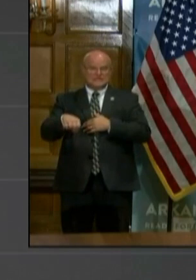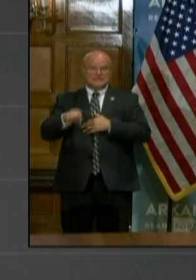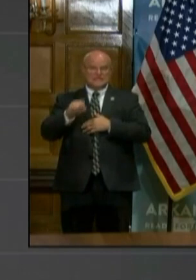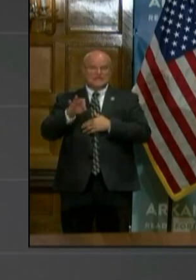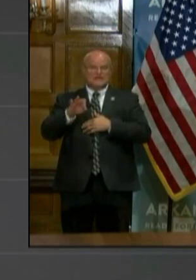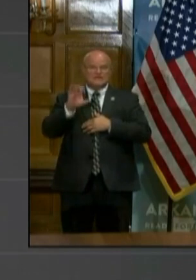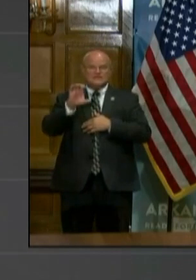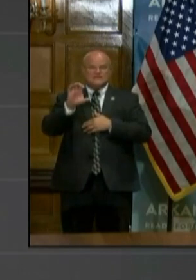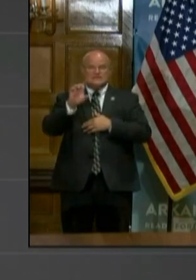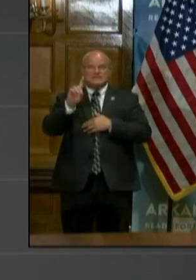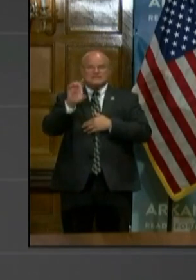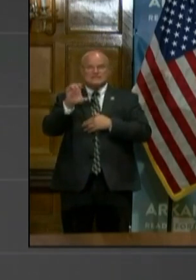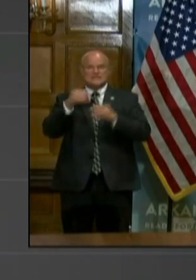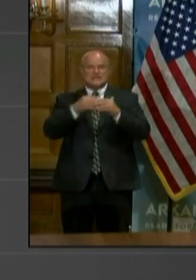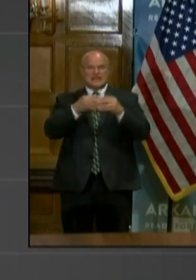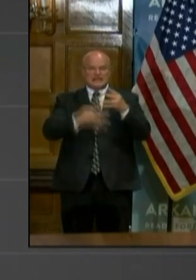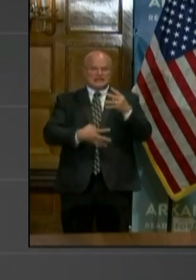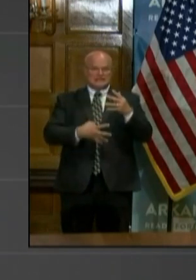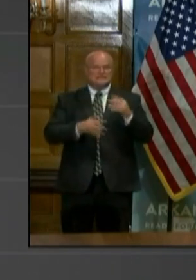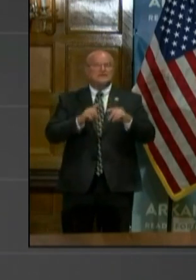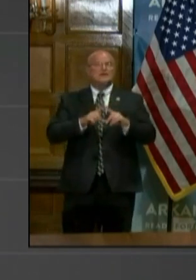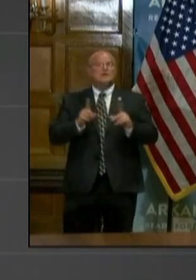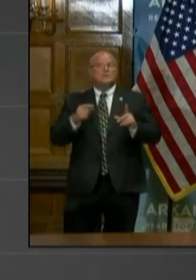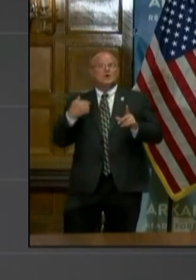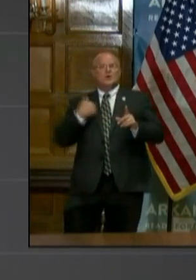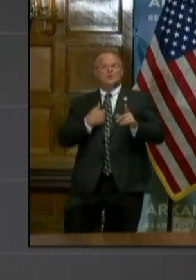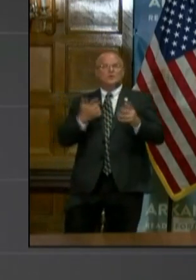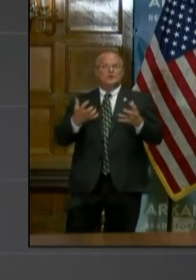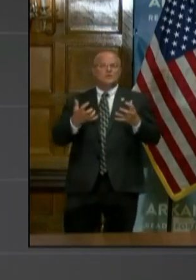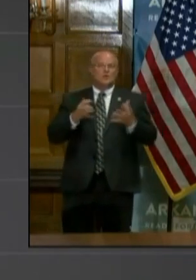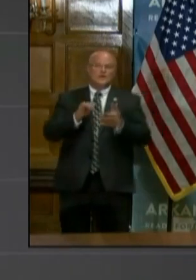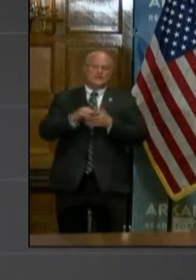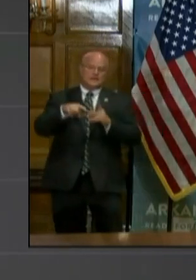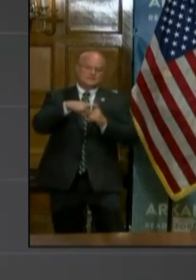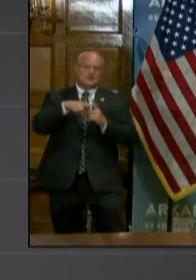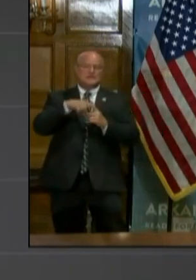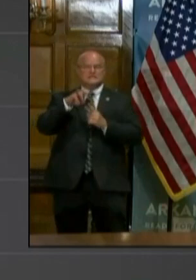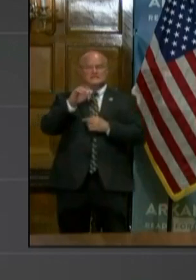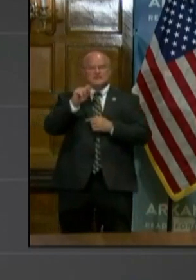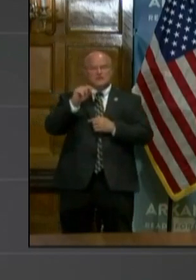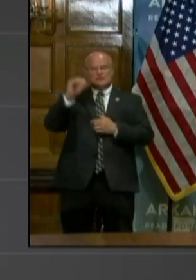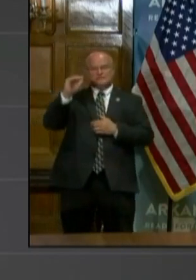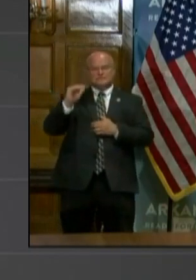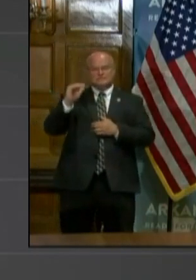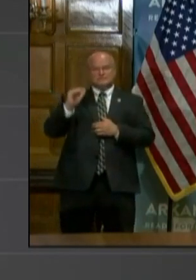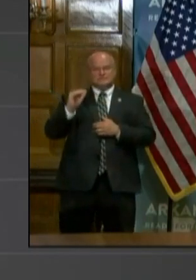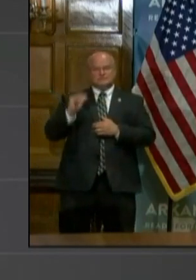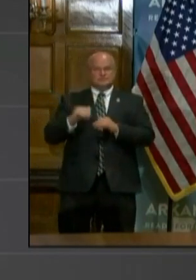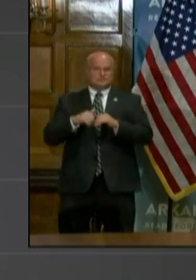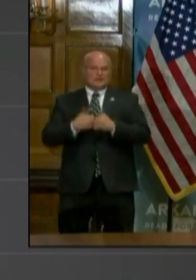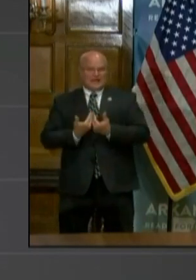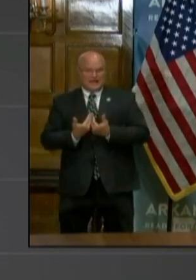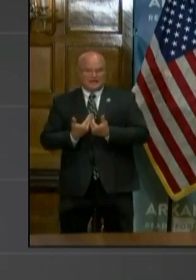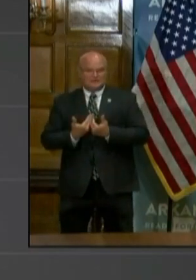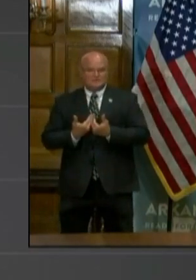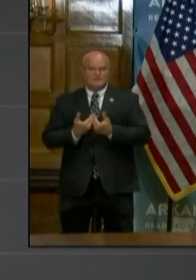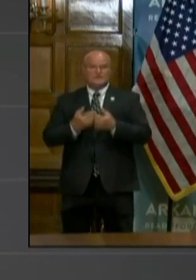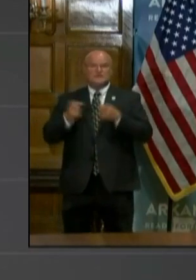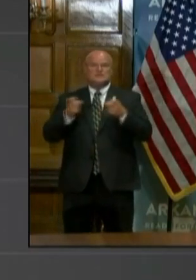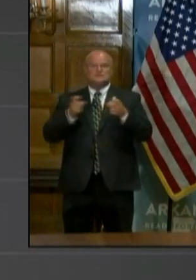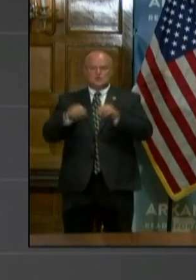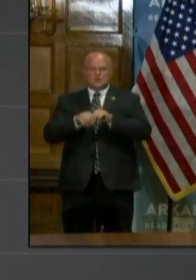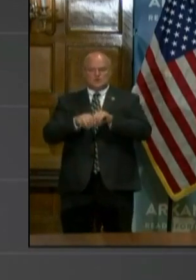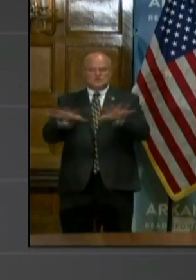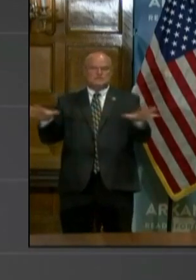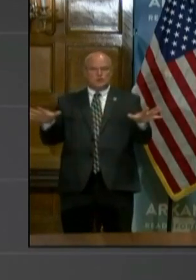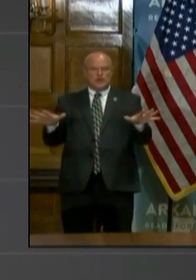of the CDC guidelines. But we want to get that positivity rate down. The only way you do that is to control the